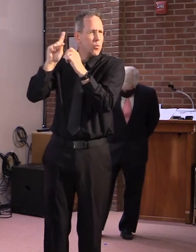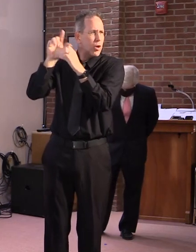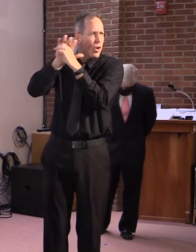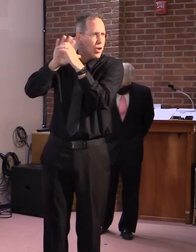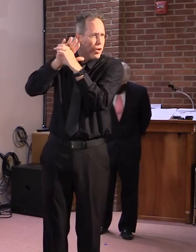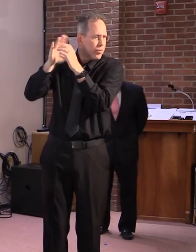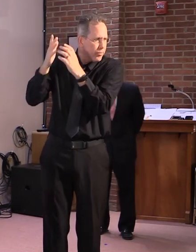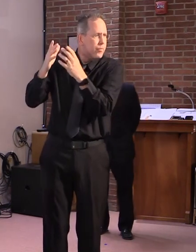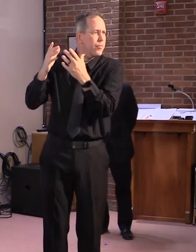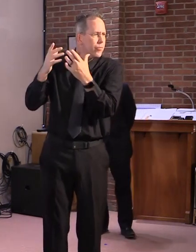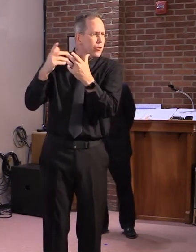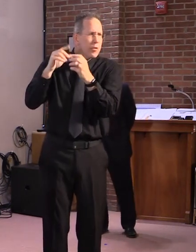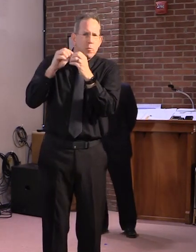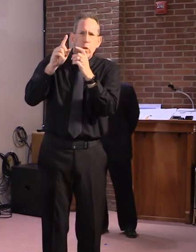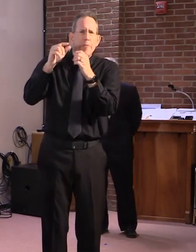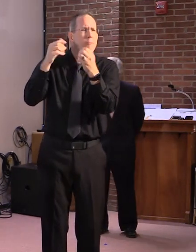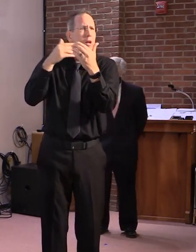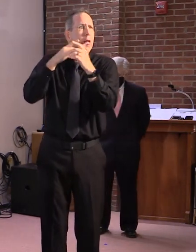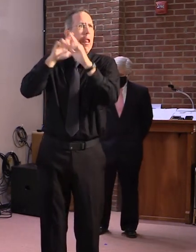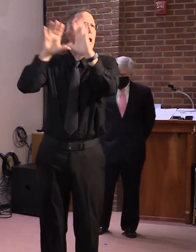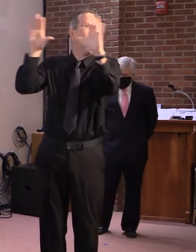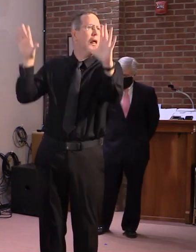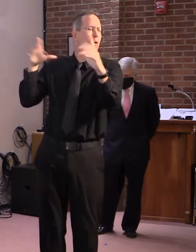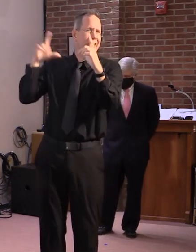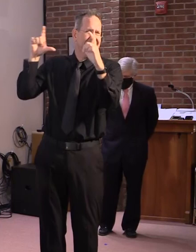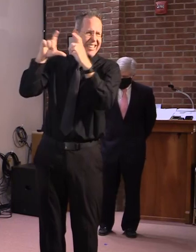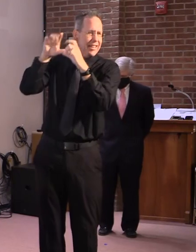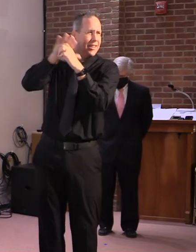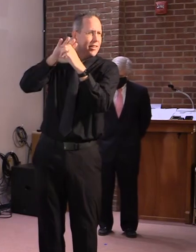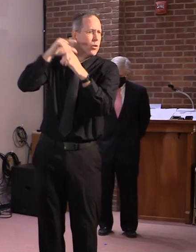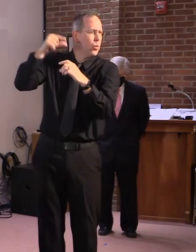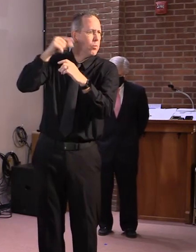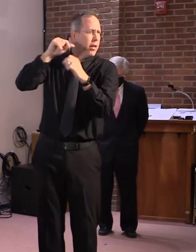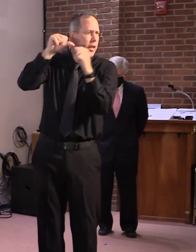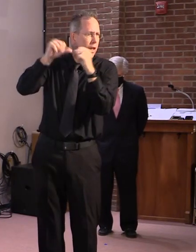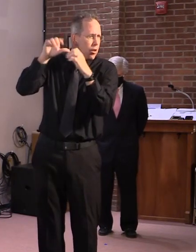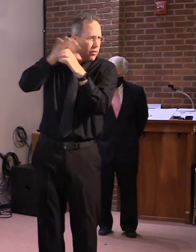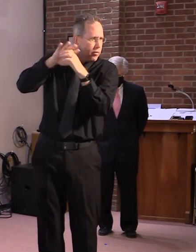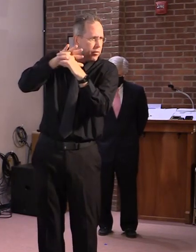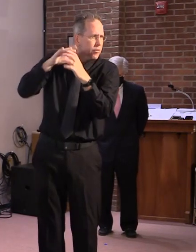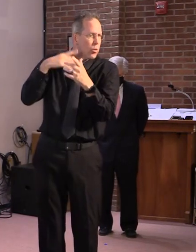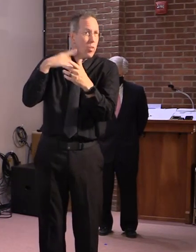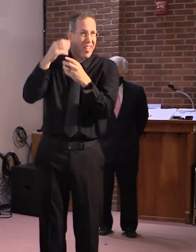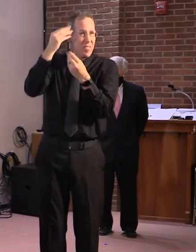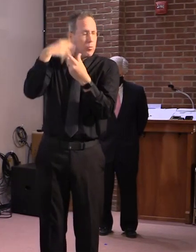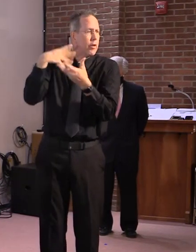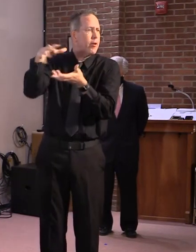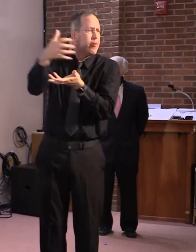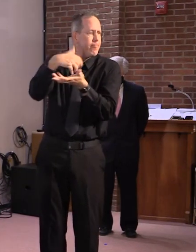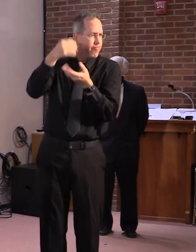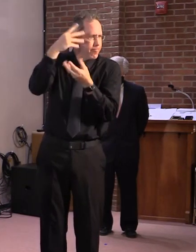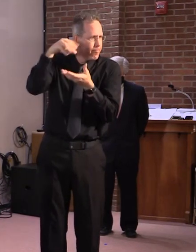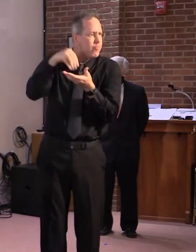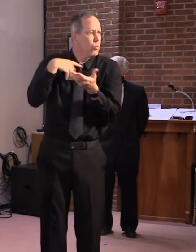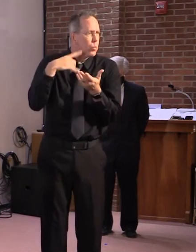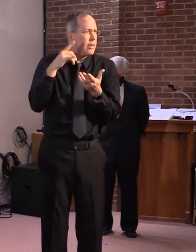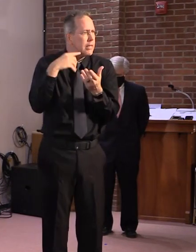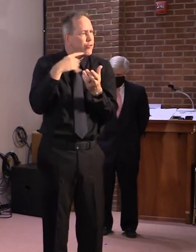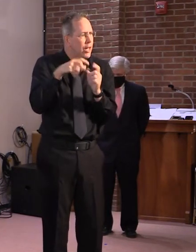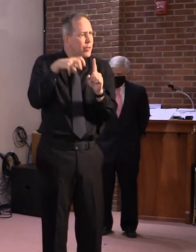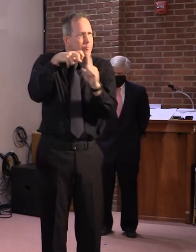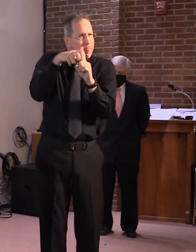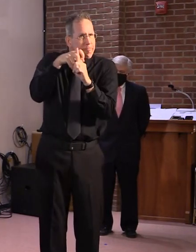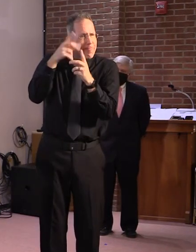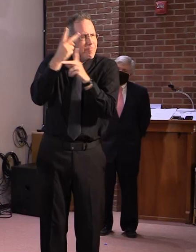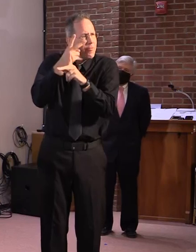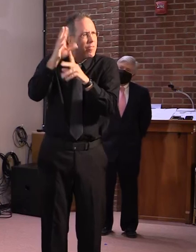program. So it's certainly something that we're looking at, and hope to have the data that we need and the analysis done that we would need when the border is ready to